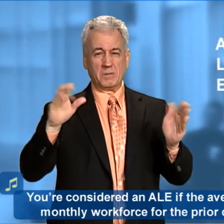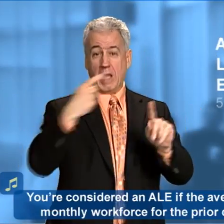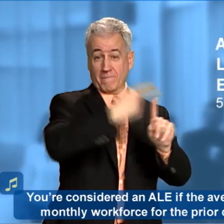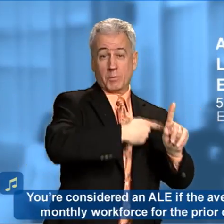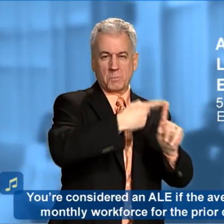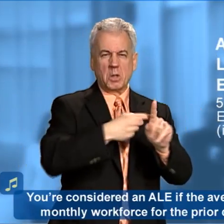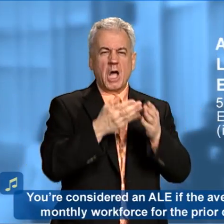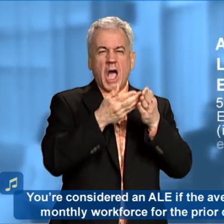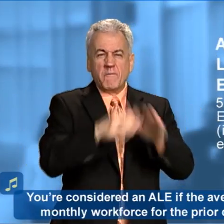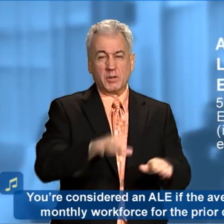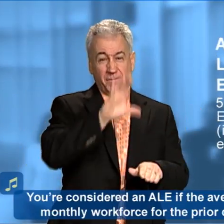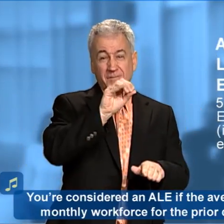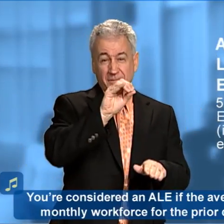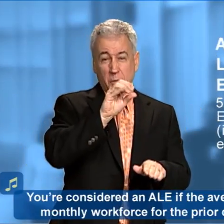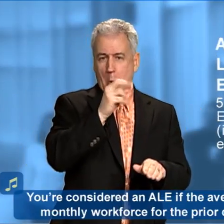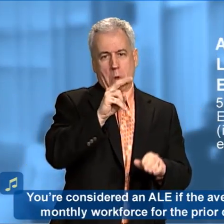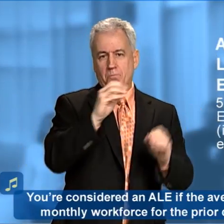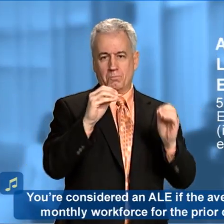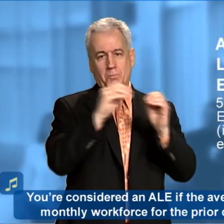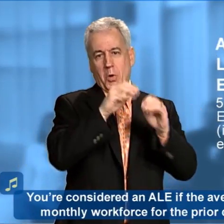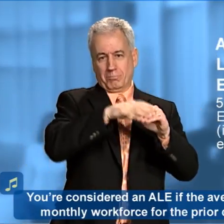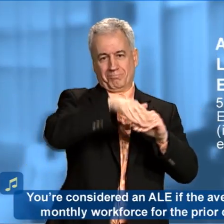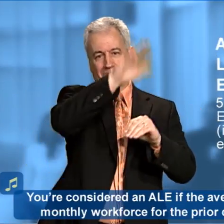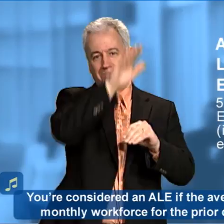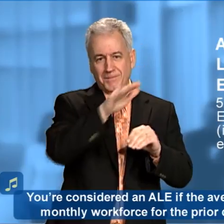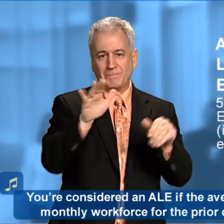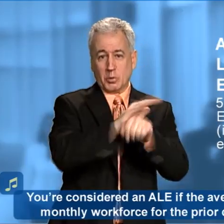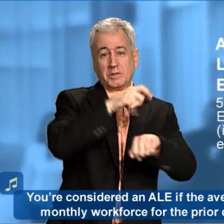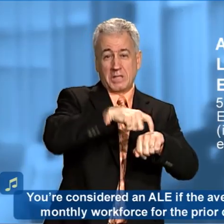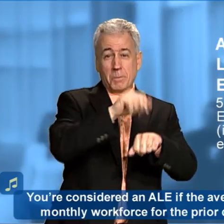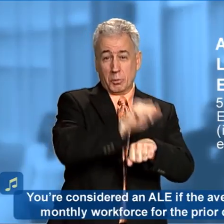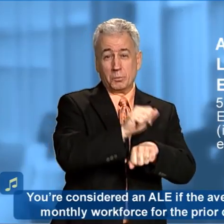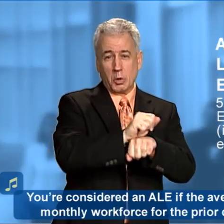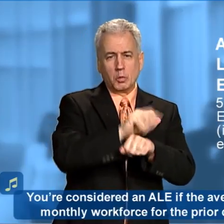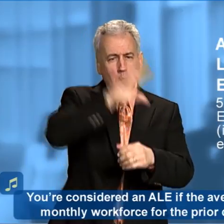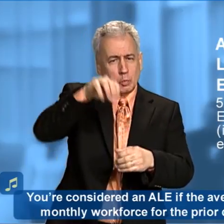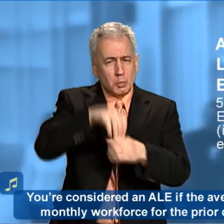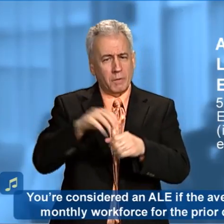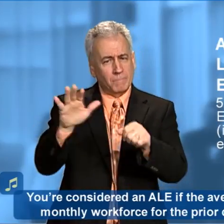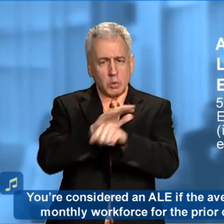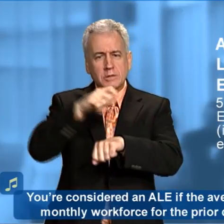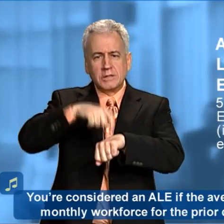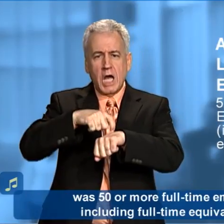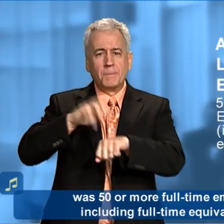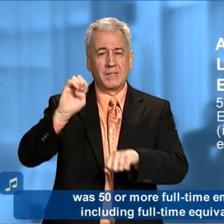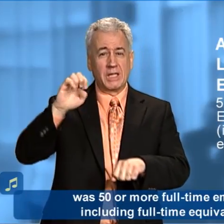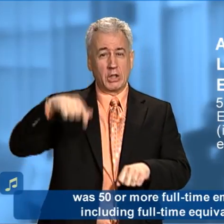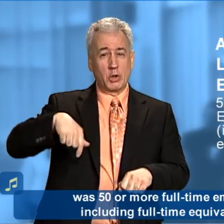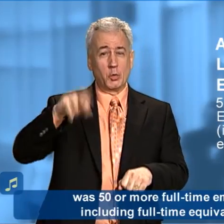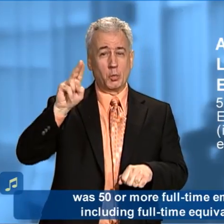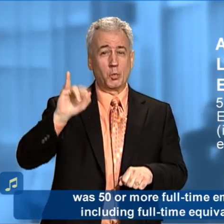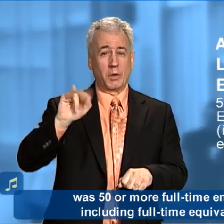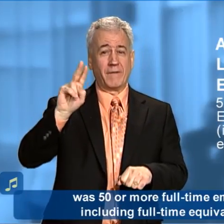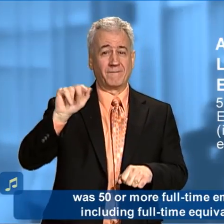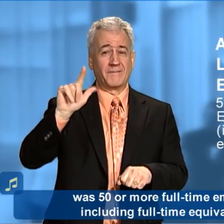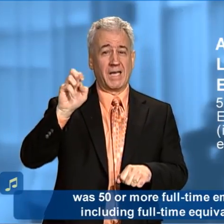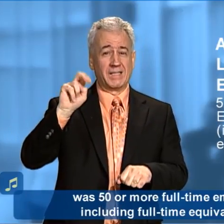You're considered an ALE if the average size of your monthly workforce for the prior calendar year was 50 or more full-time